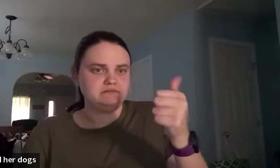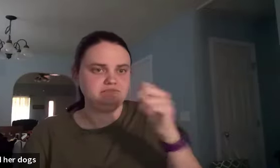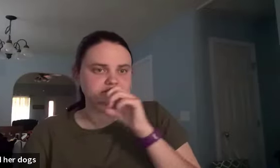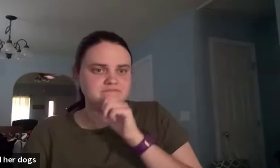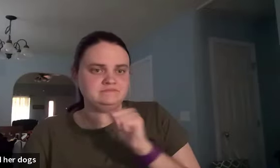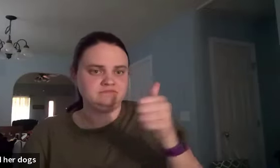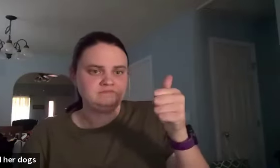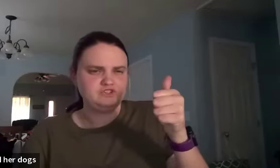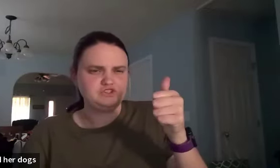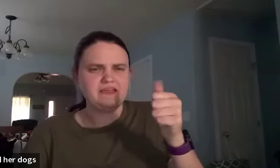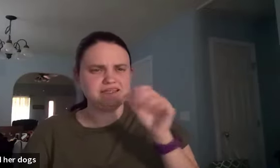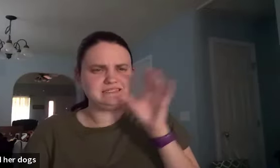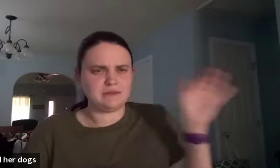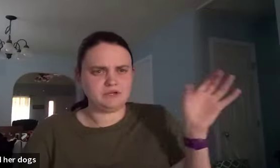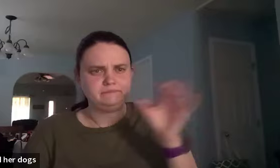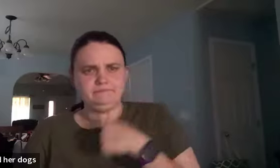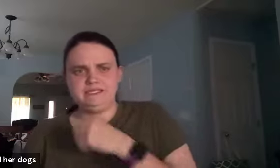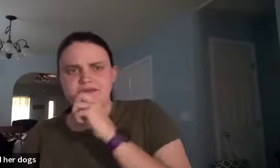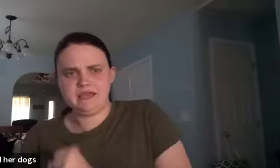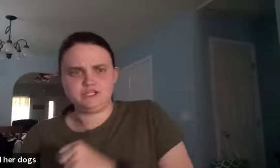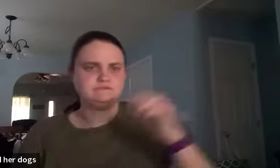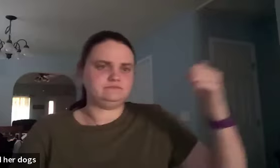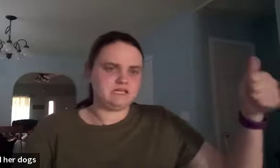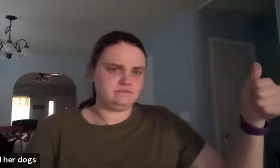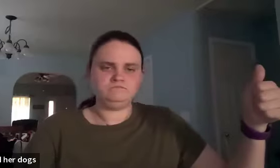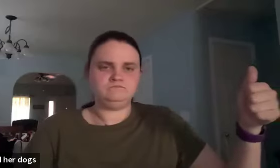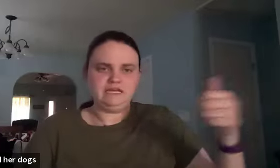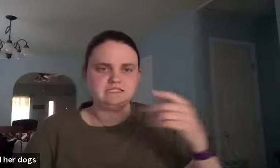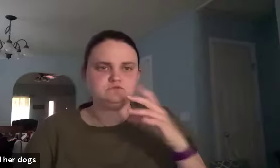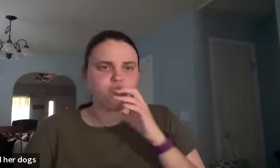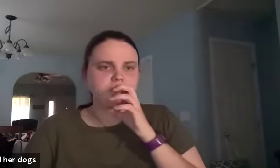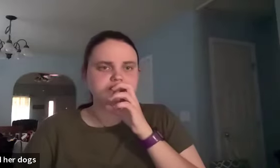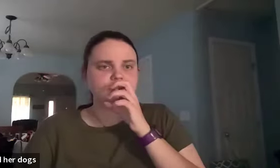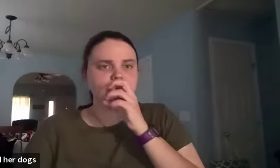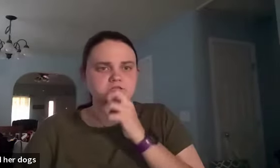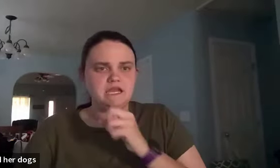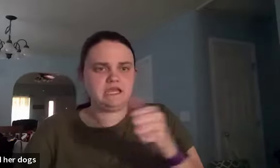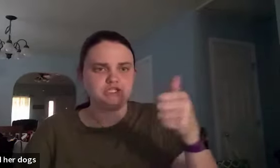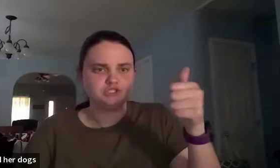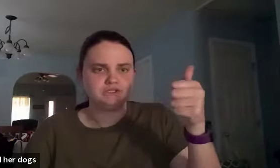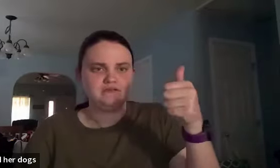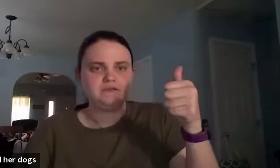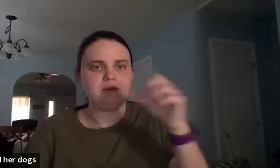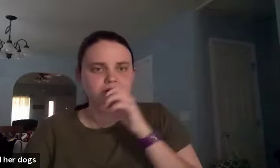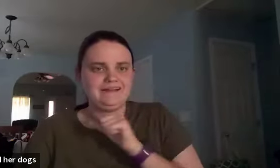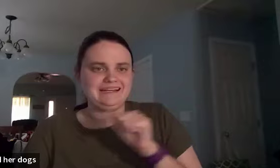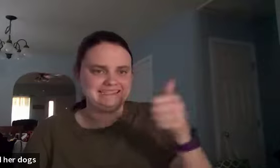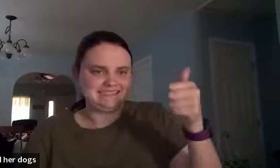10. There's not like a separate me, age 10. It's one smooth motion. Age and then the number